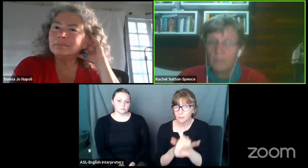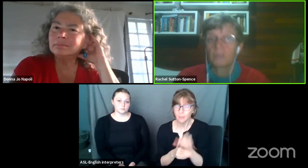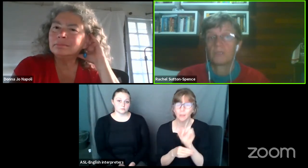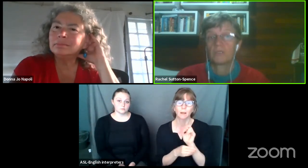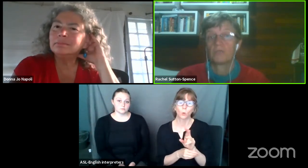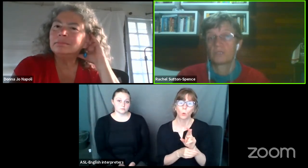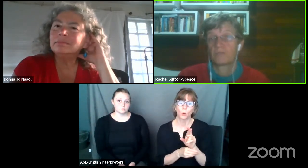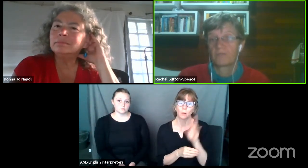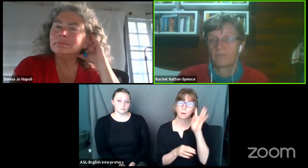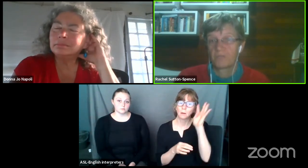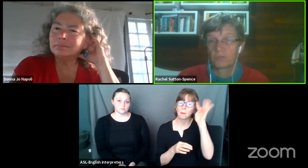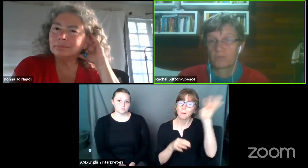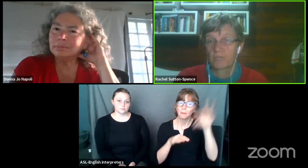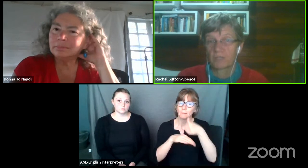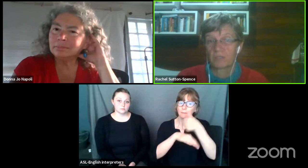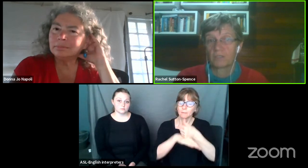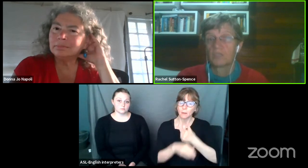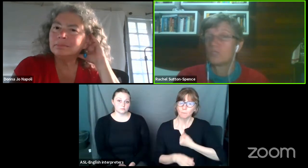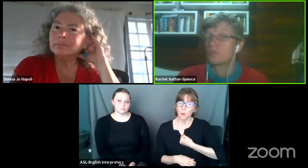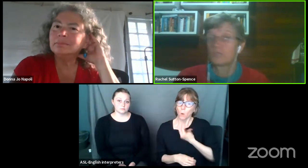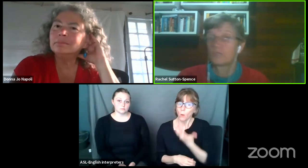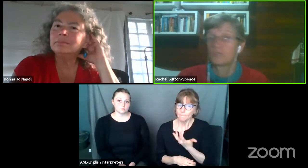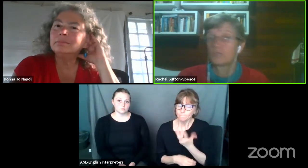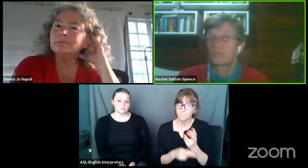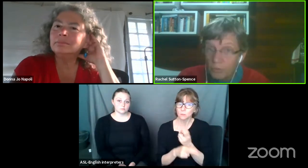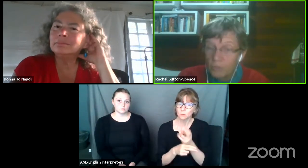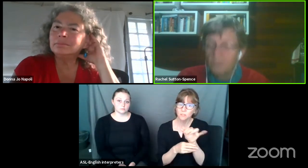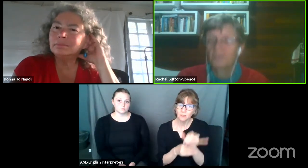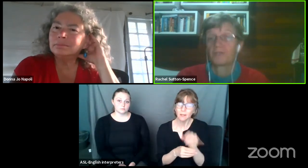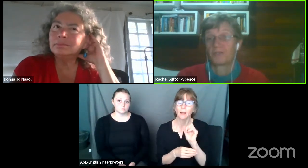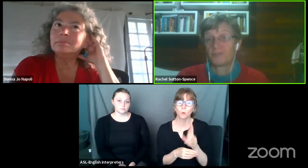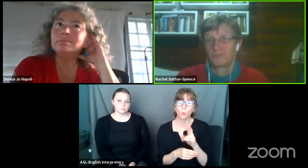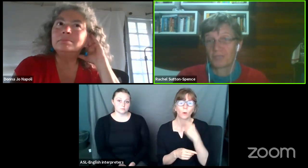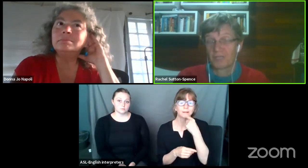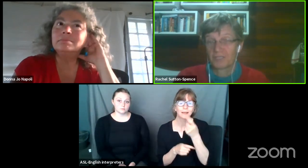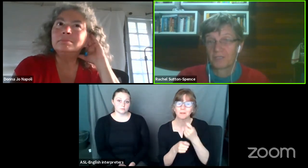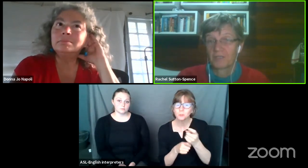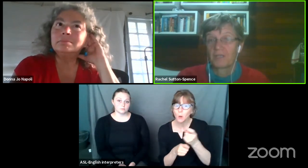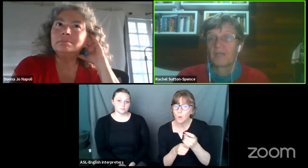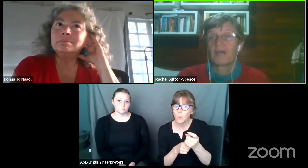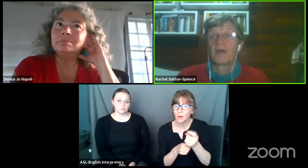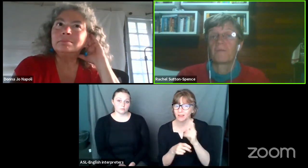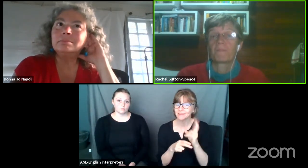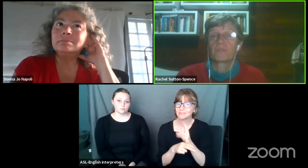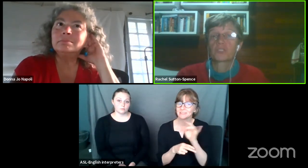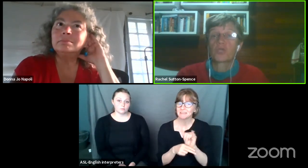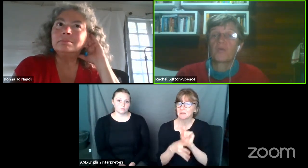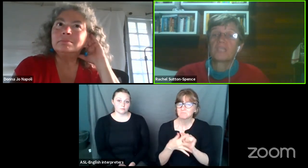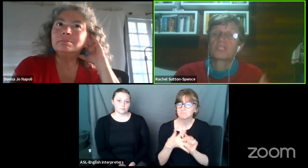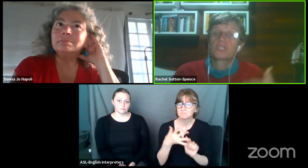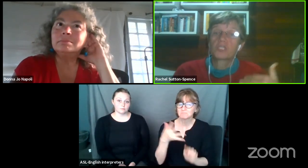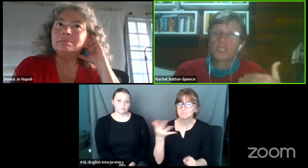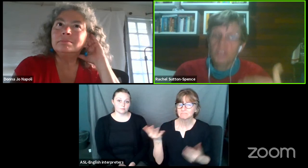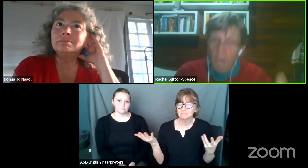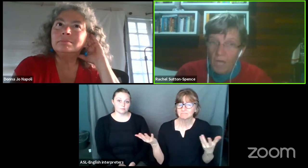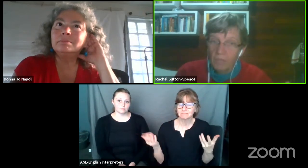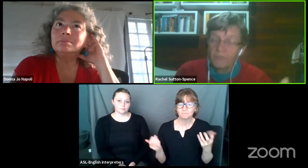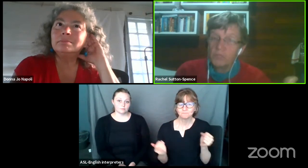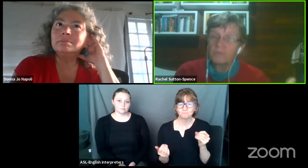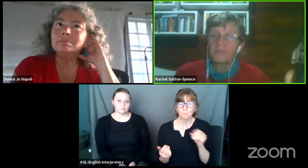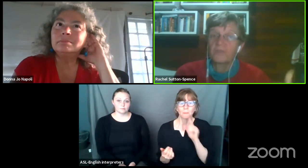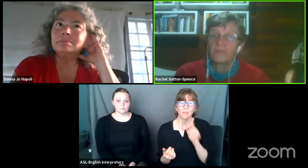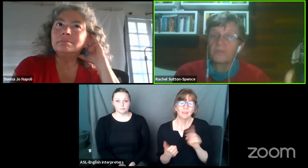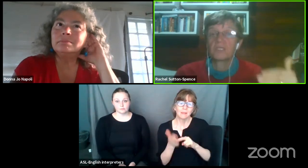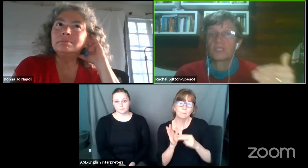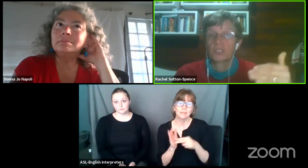poem using visual vernacular. You could tell a joke using it. So it's a style.